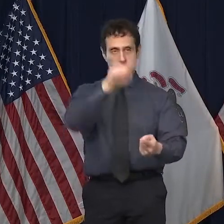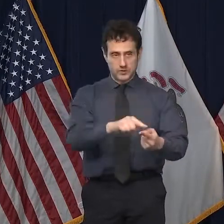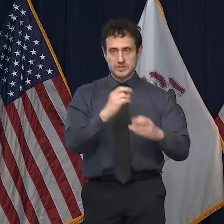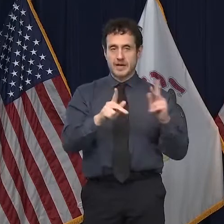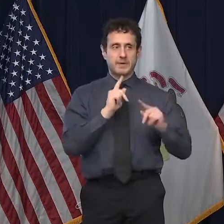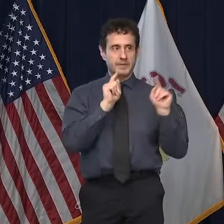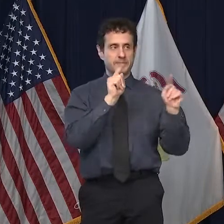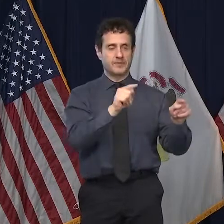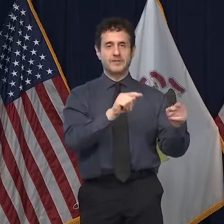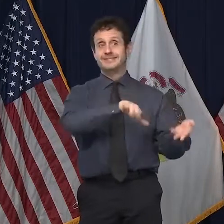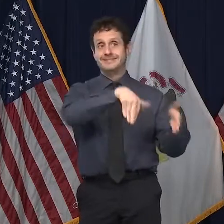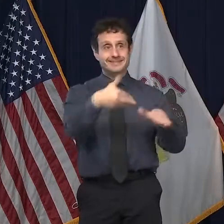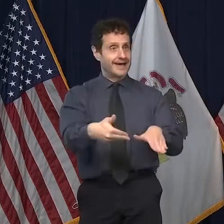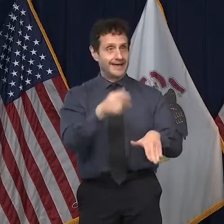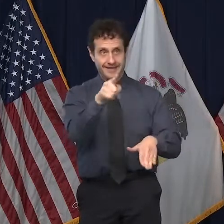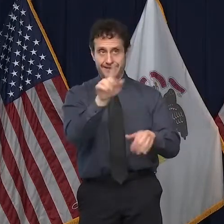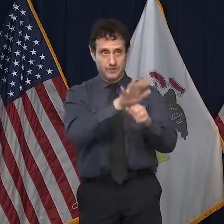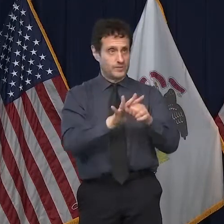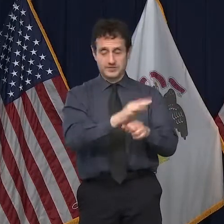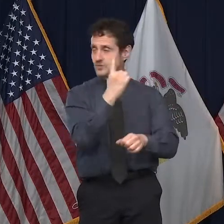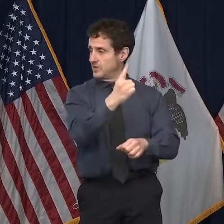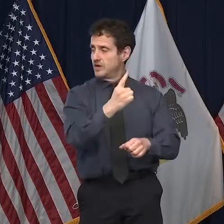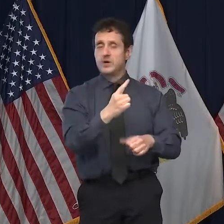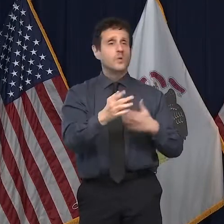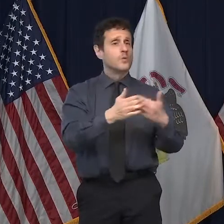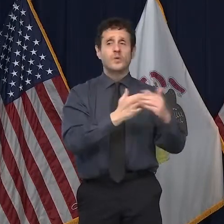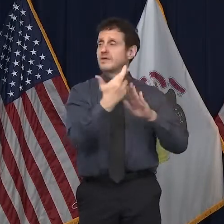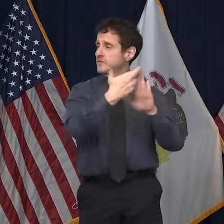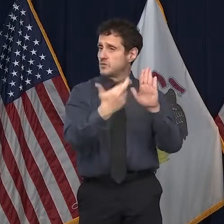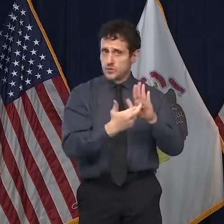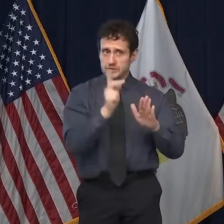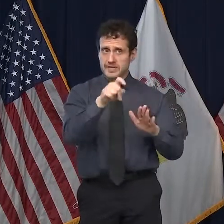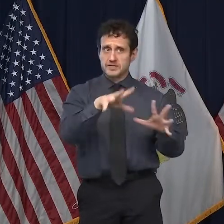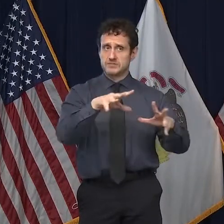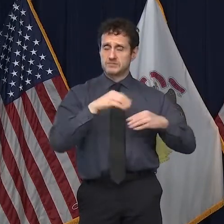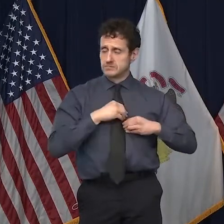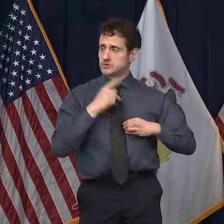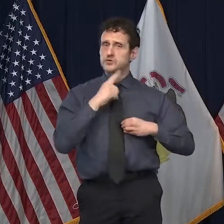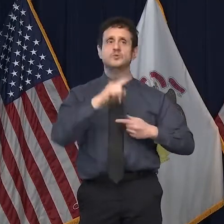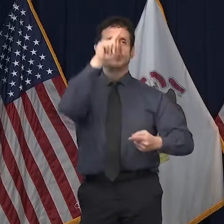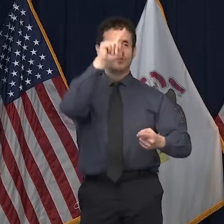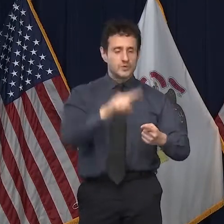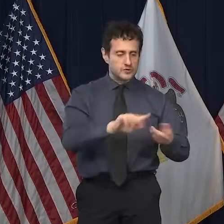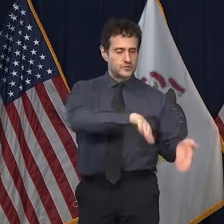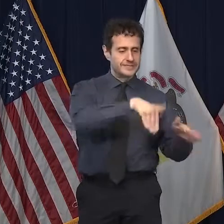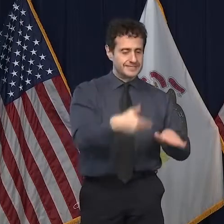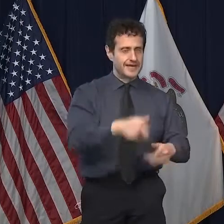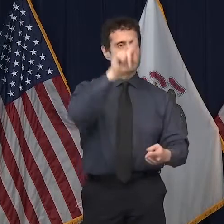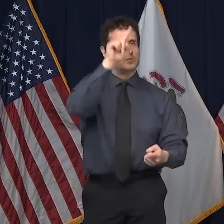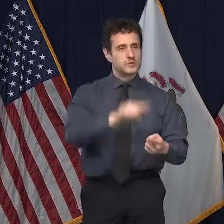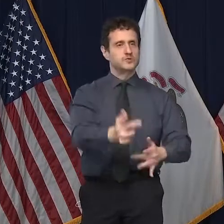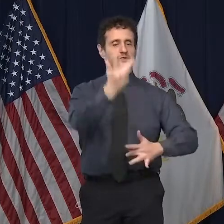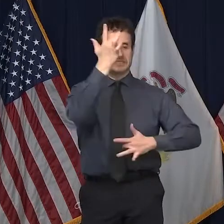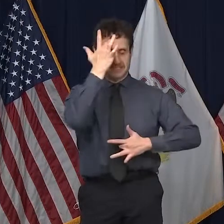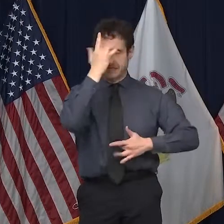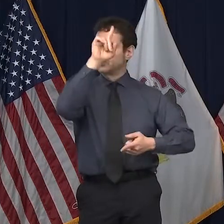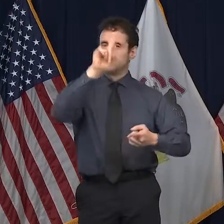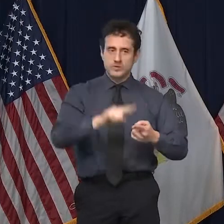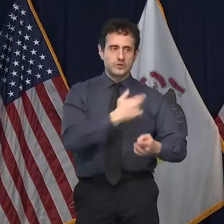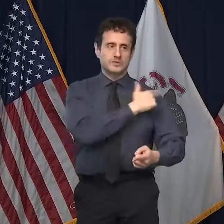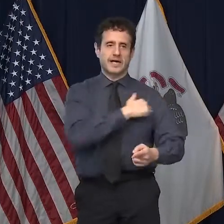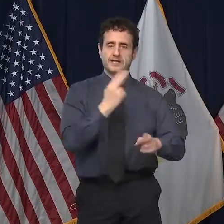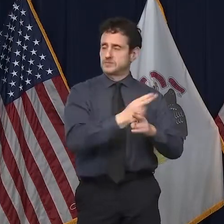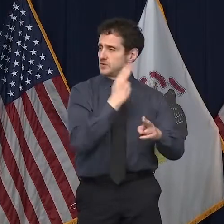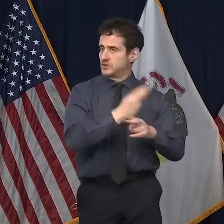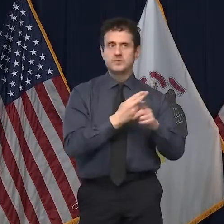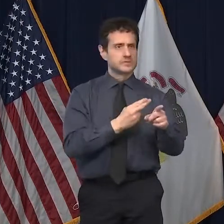So whatever steps or strategies or mitigation measures that need to be taken to do that, that's what we're looking to do. Again,